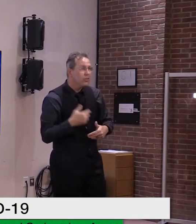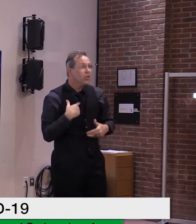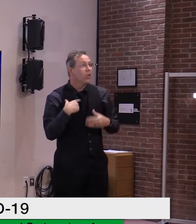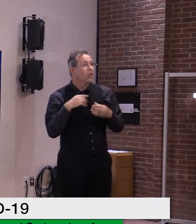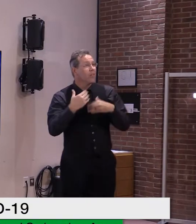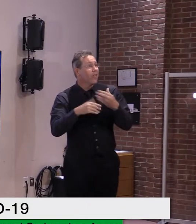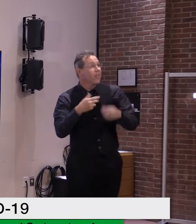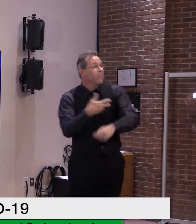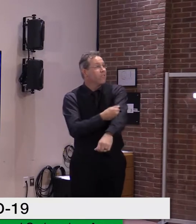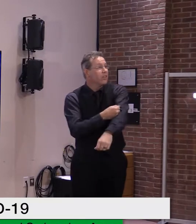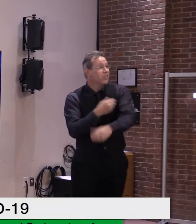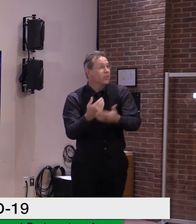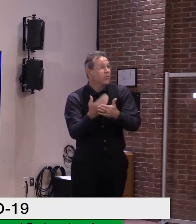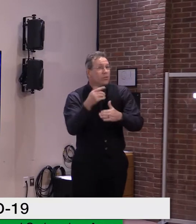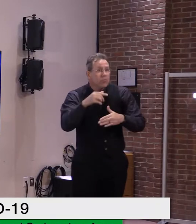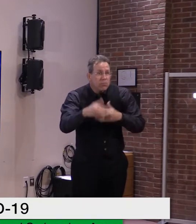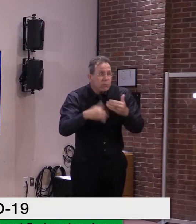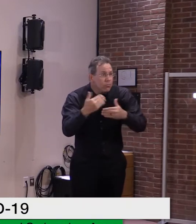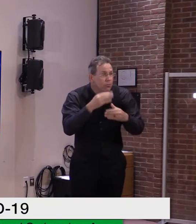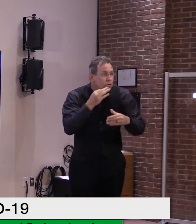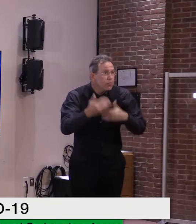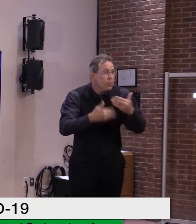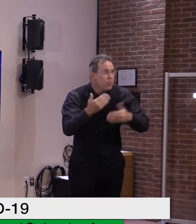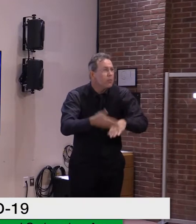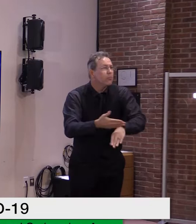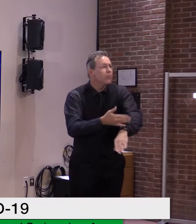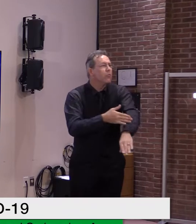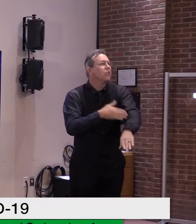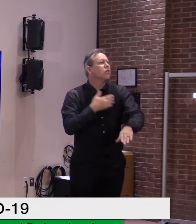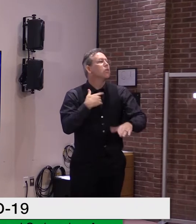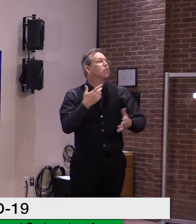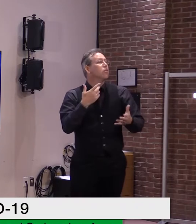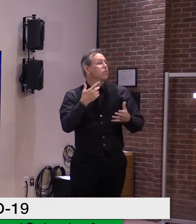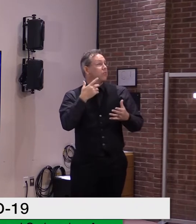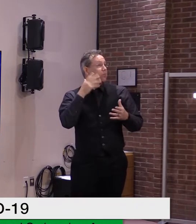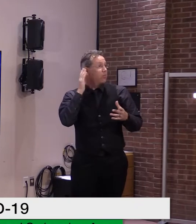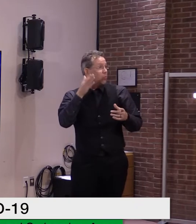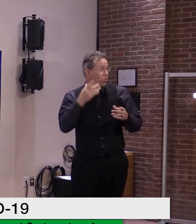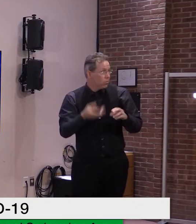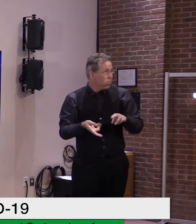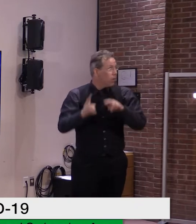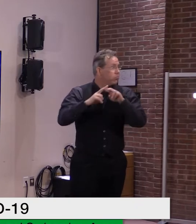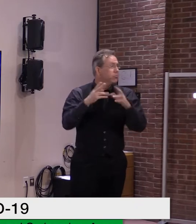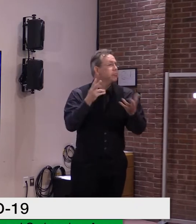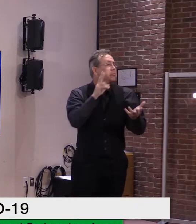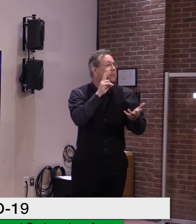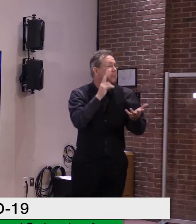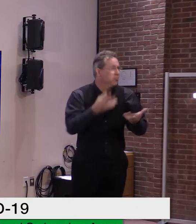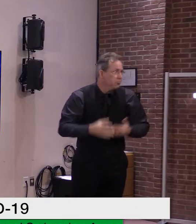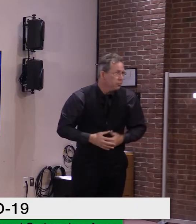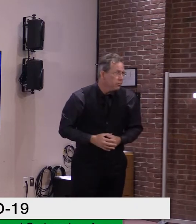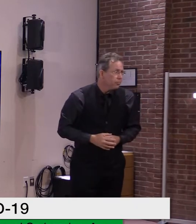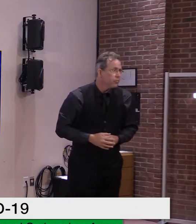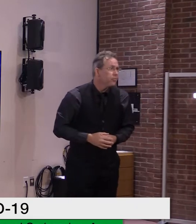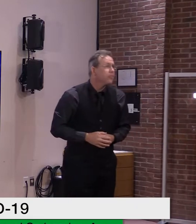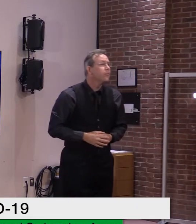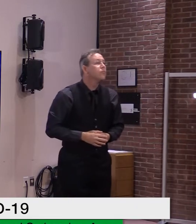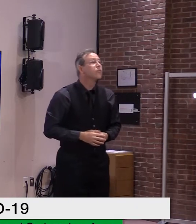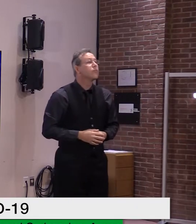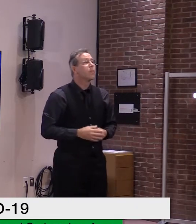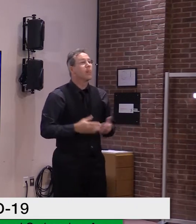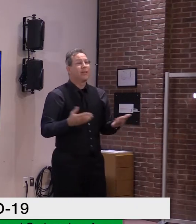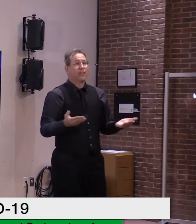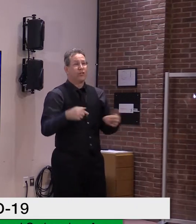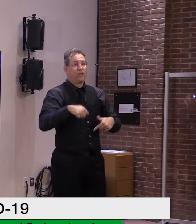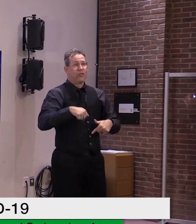their case rates were higher than compared to Vermont. And further, even here in Vermont, we see that our cases continued to fall after